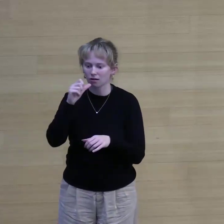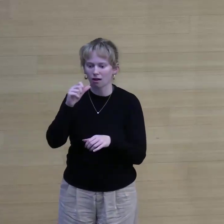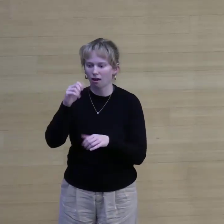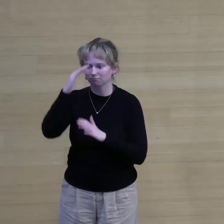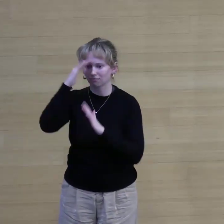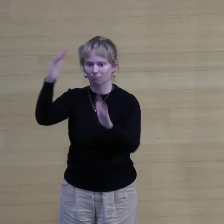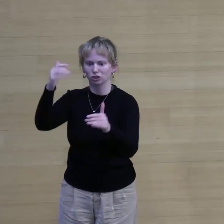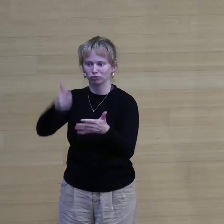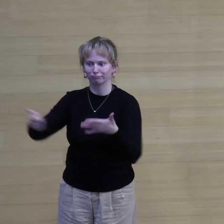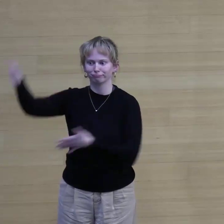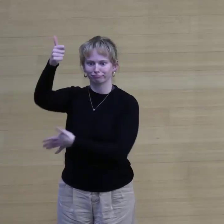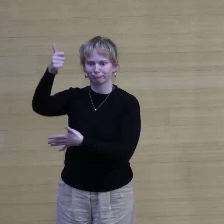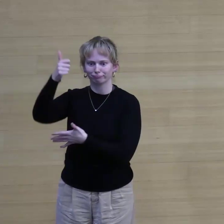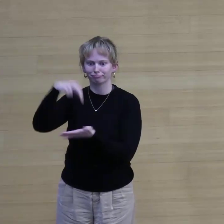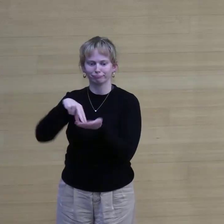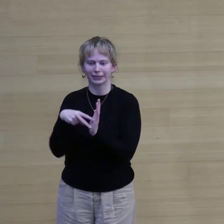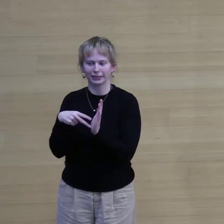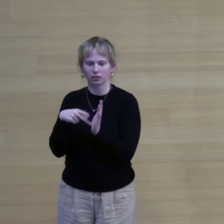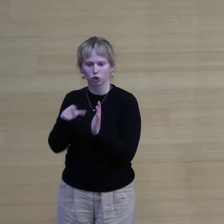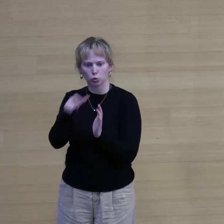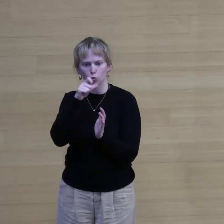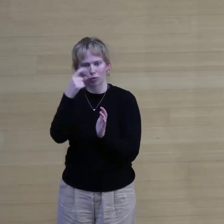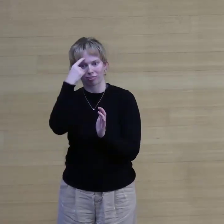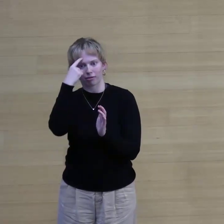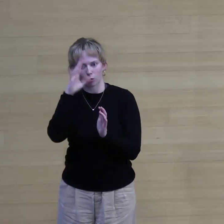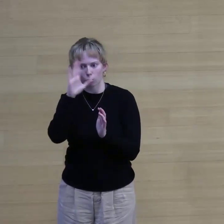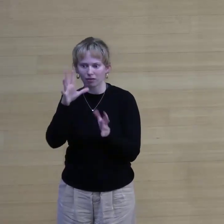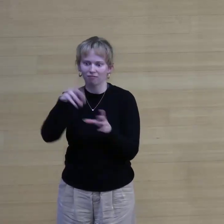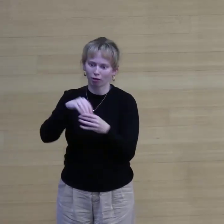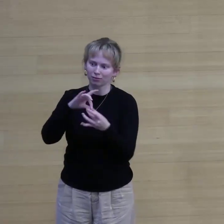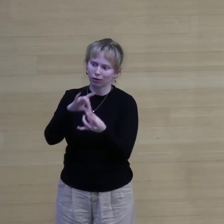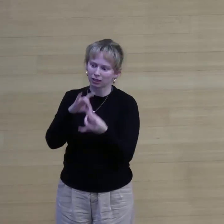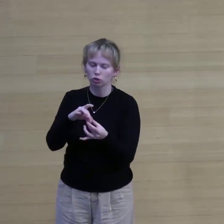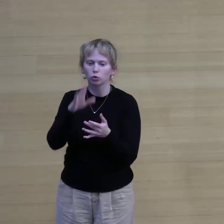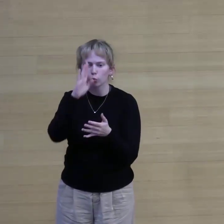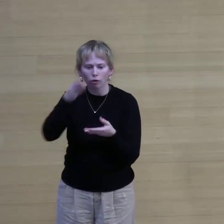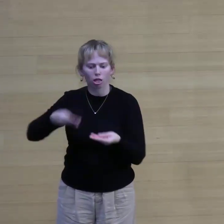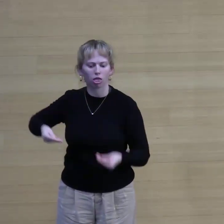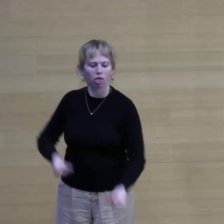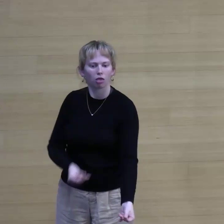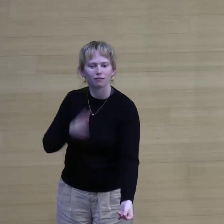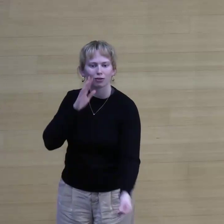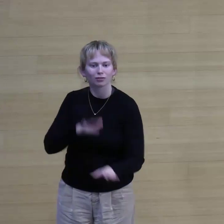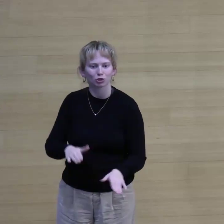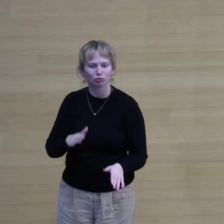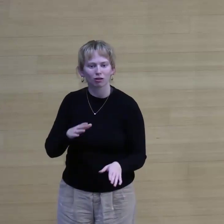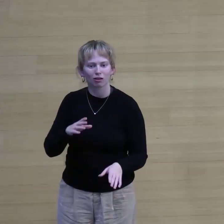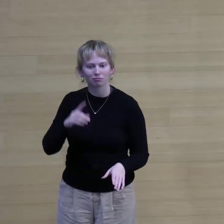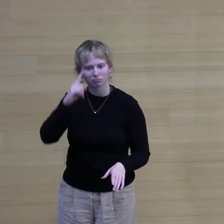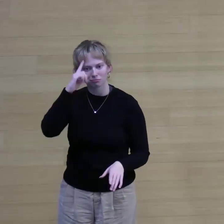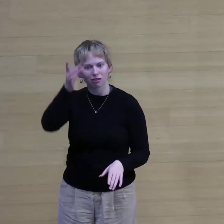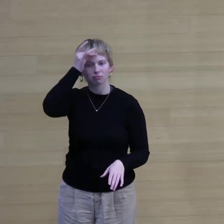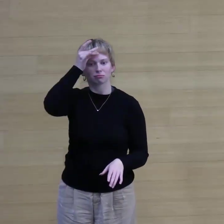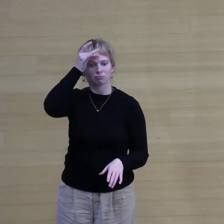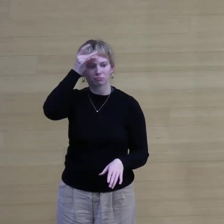high expectations, or you don't think that they're going to be in a relationship, you're going to pass that along. And so really having them